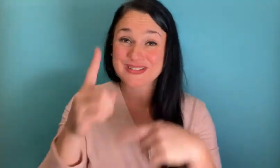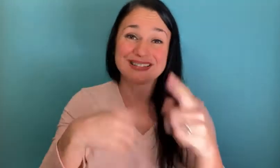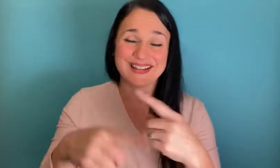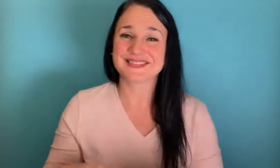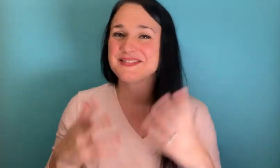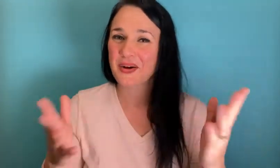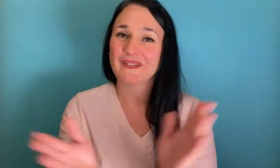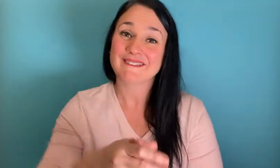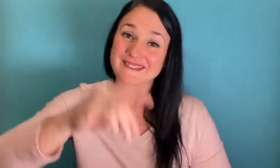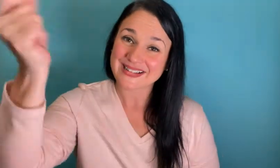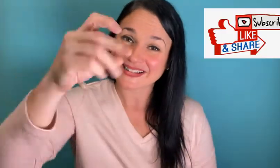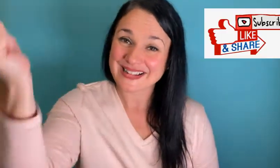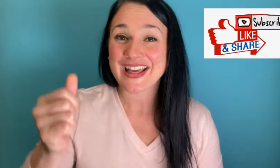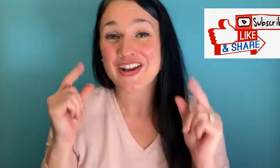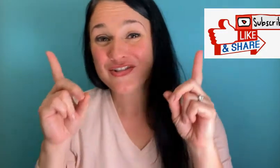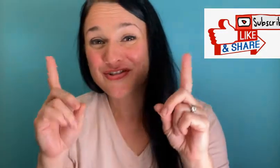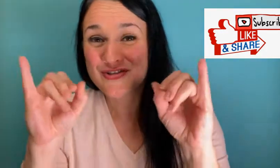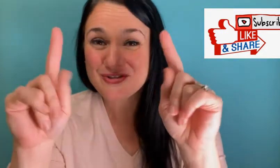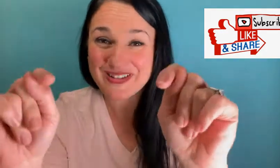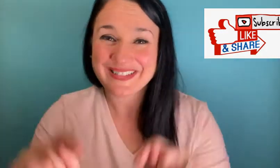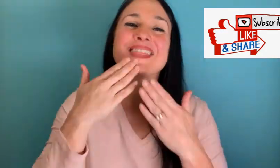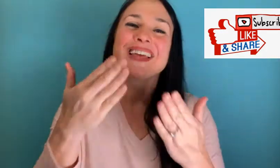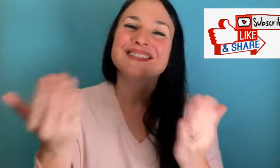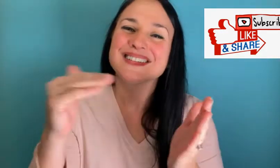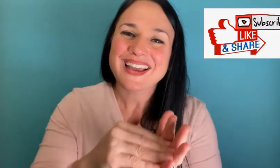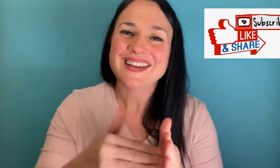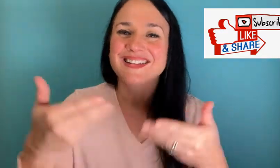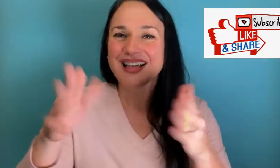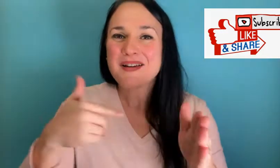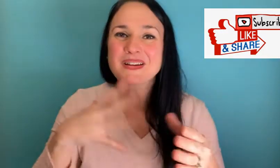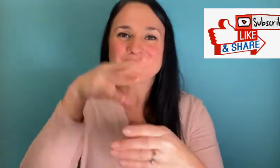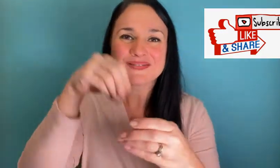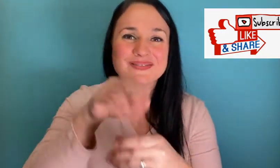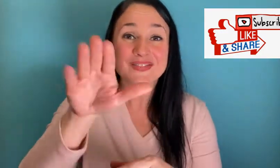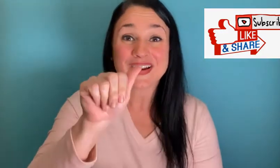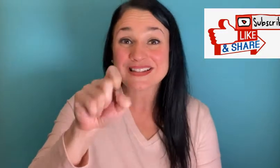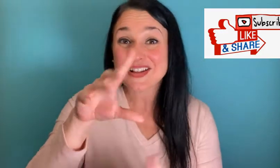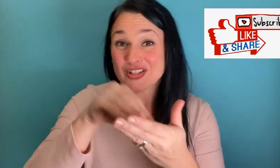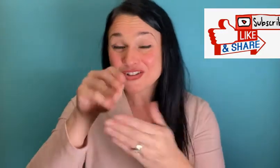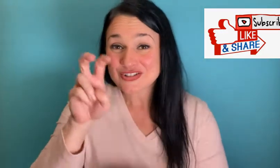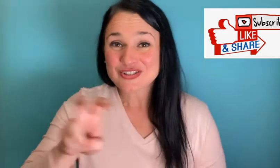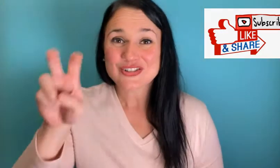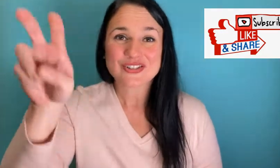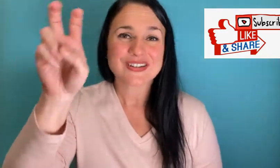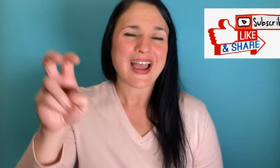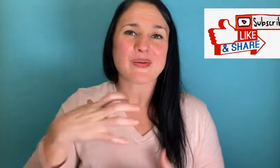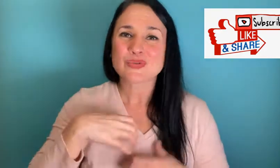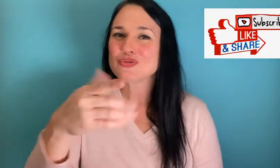with your new signs. So get on it. Go and do it. Thanks again for allowing me to be involved with your ASL journey. I wish